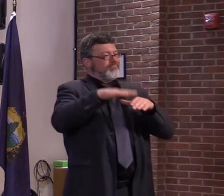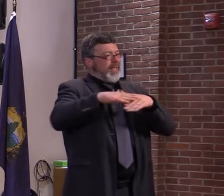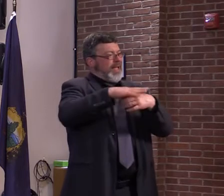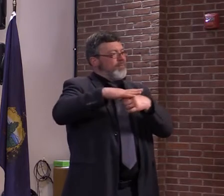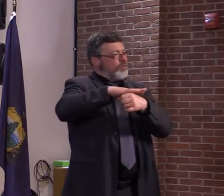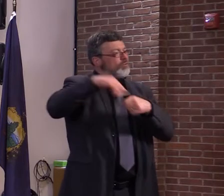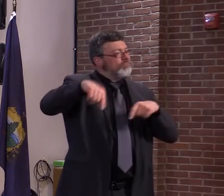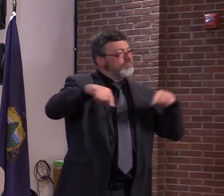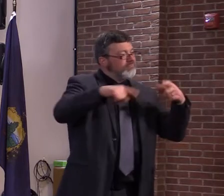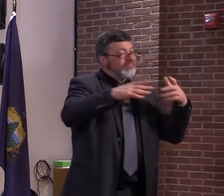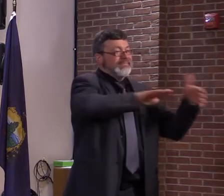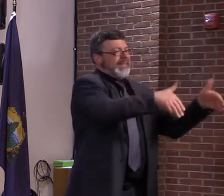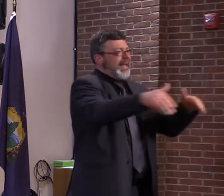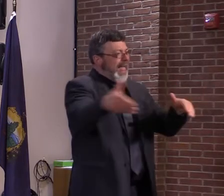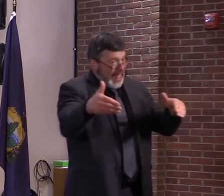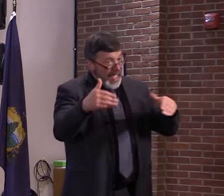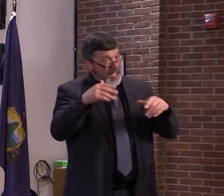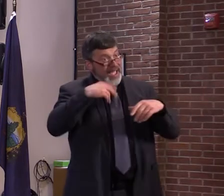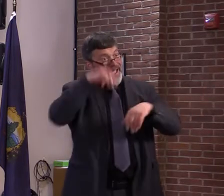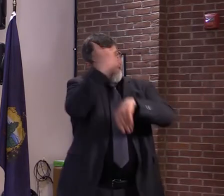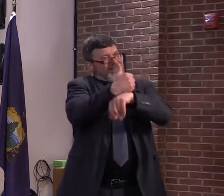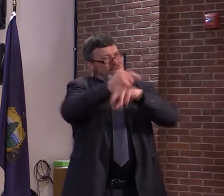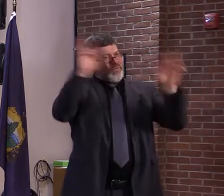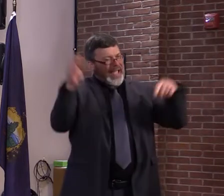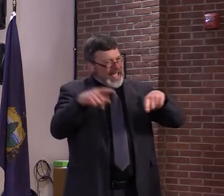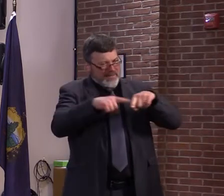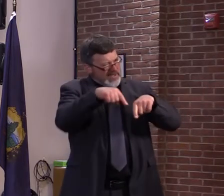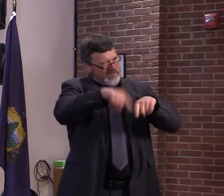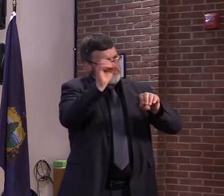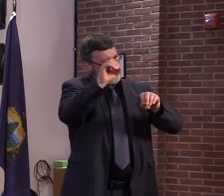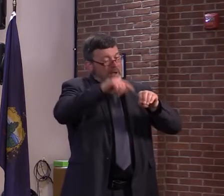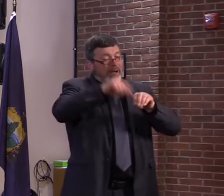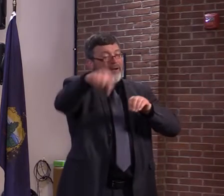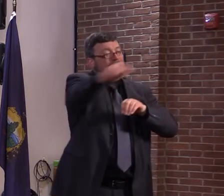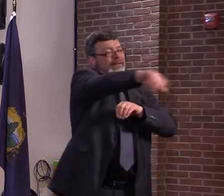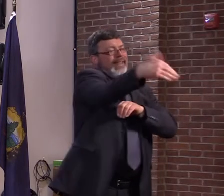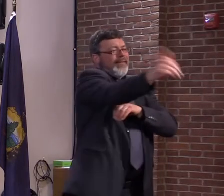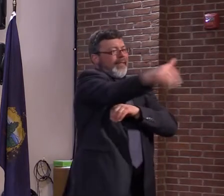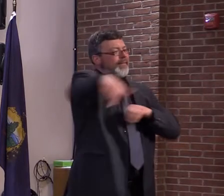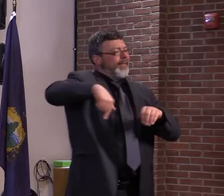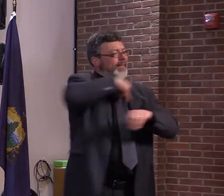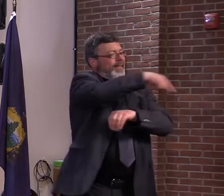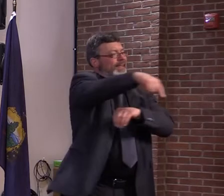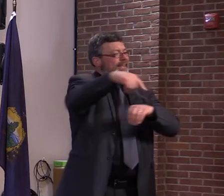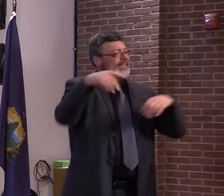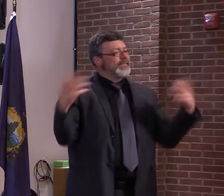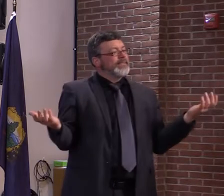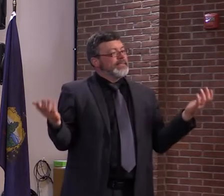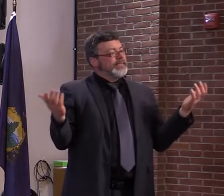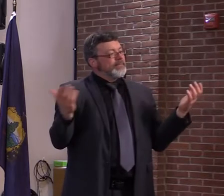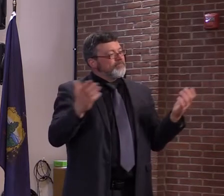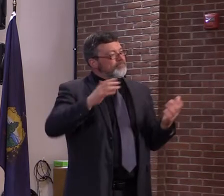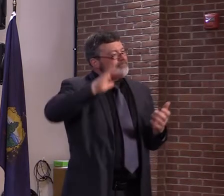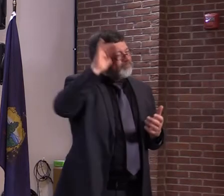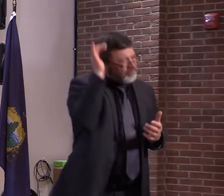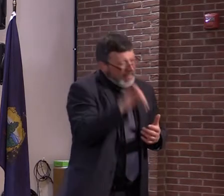site. It's also an important concept of connection to treatment, making sure that